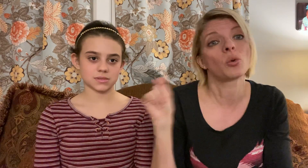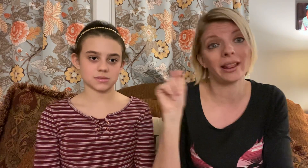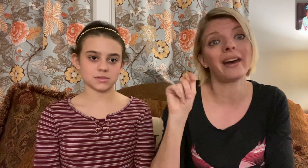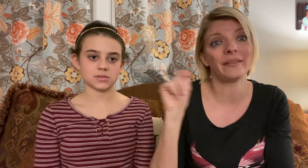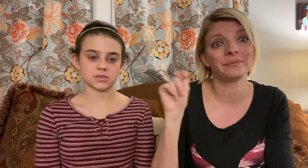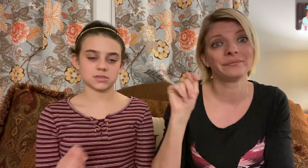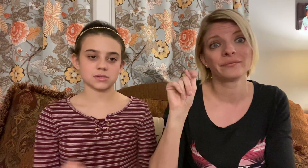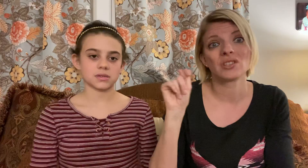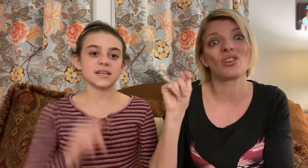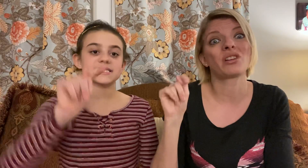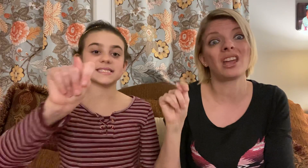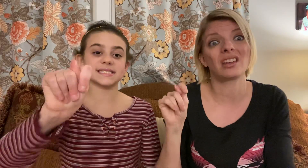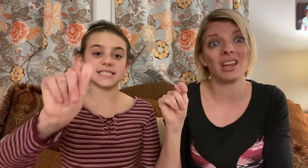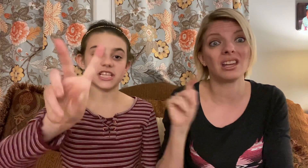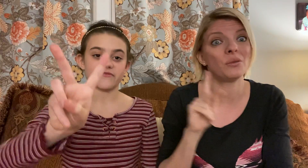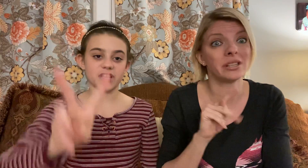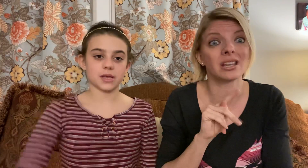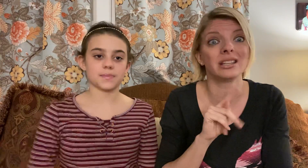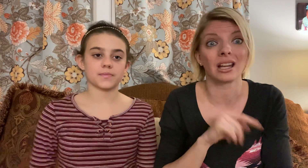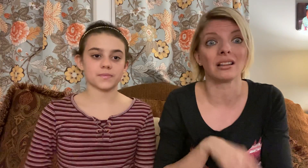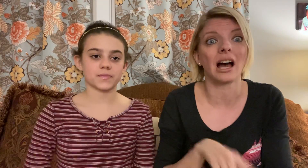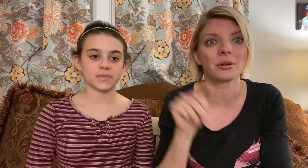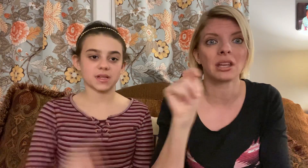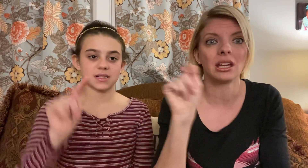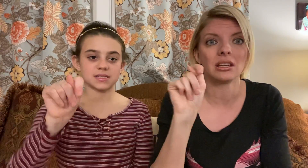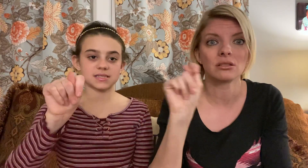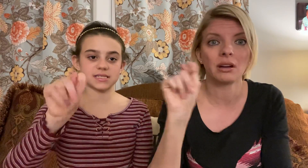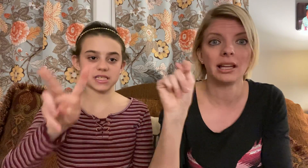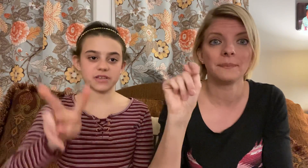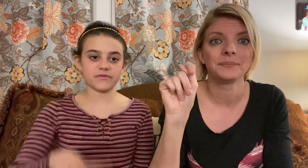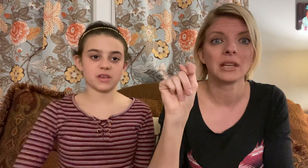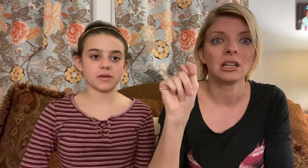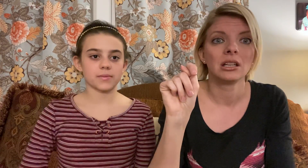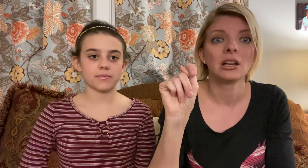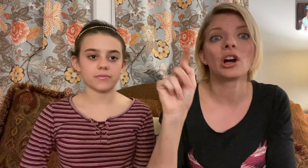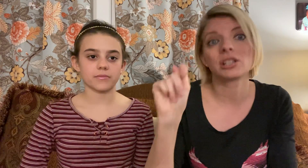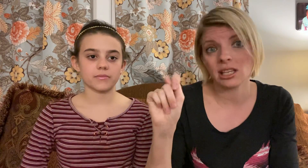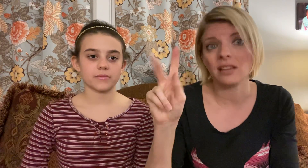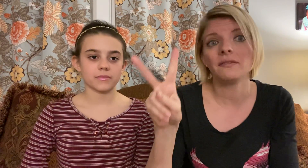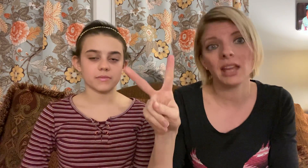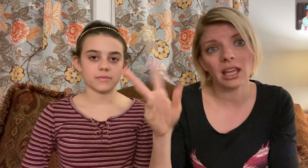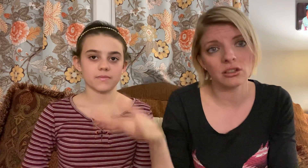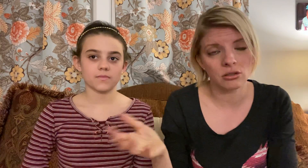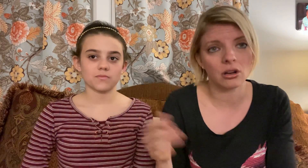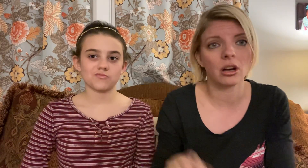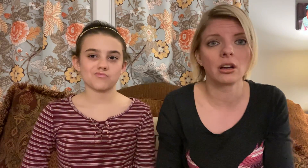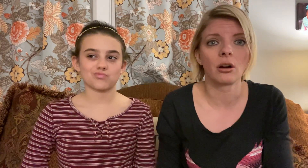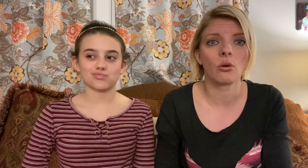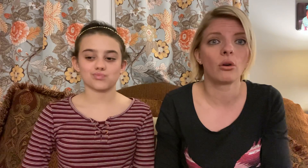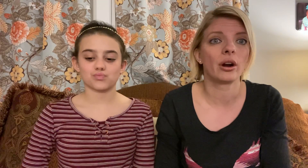toilet. So, Katie, we sign that a lot with Katie. Toilet. TV. Or TV, sure. Or,